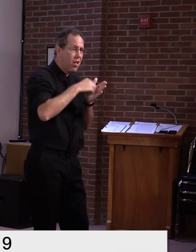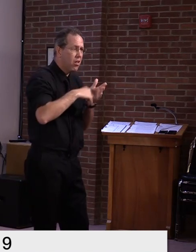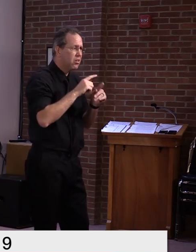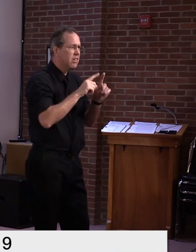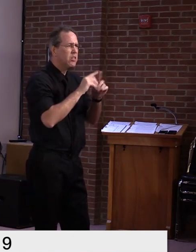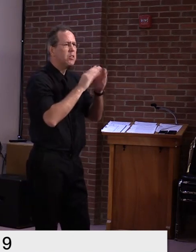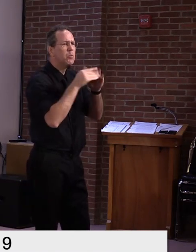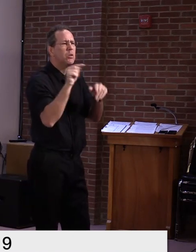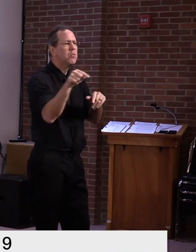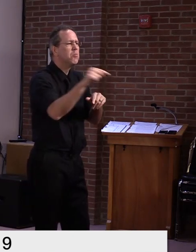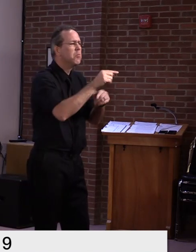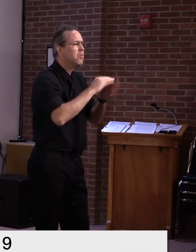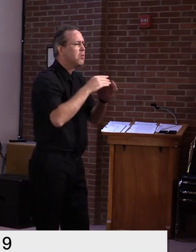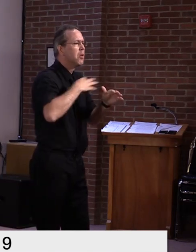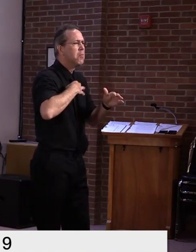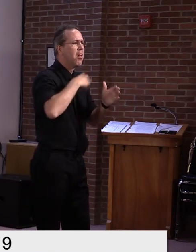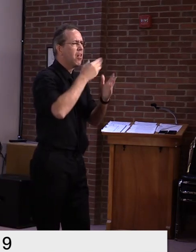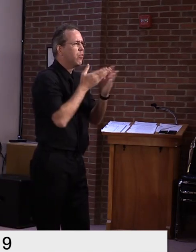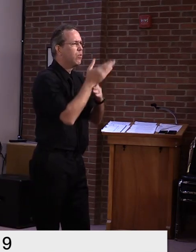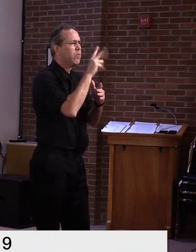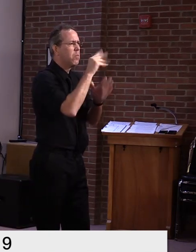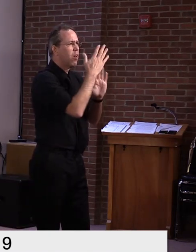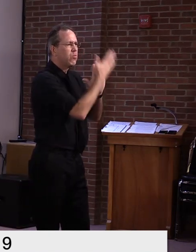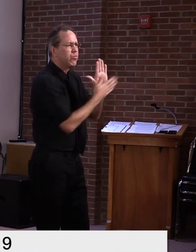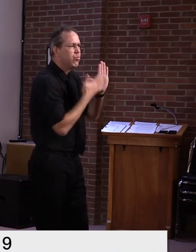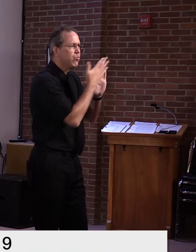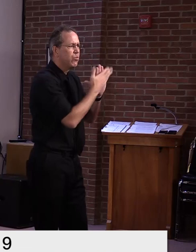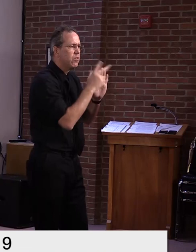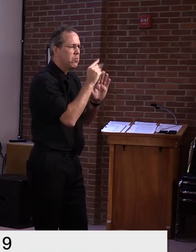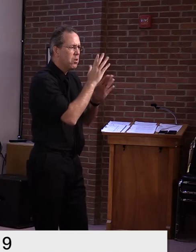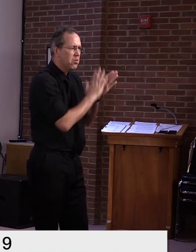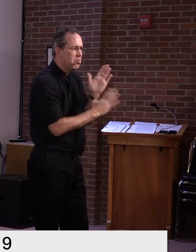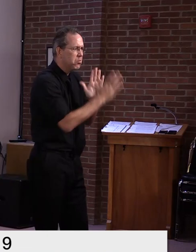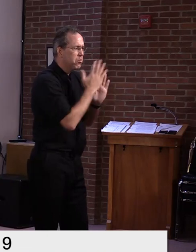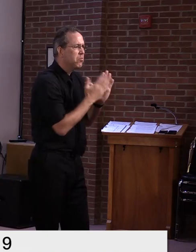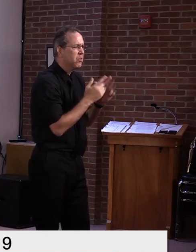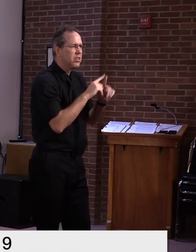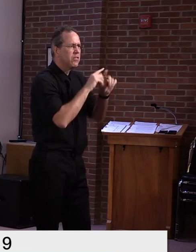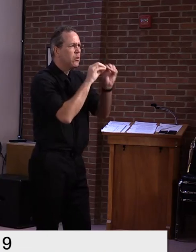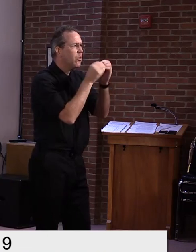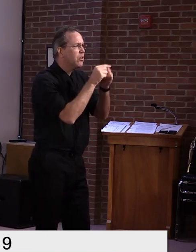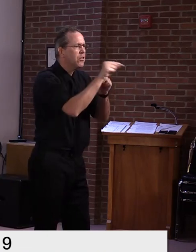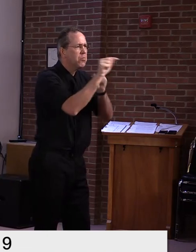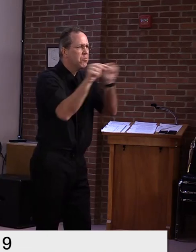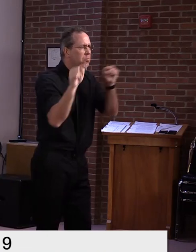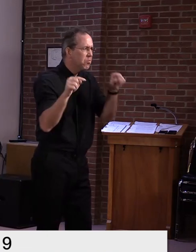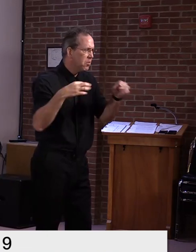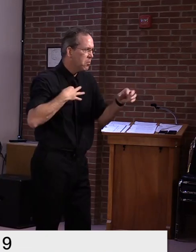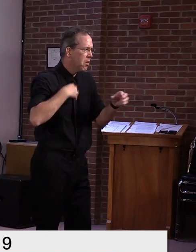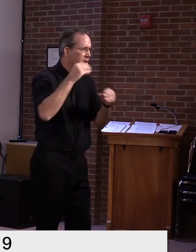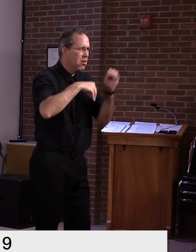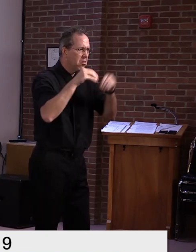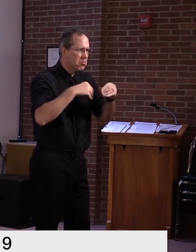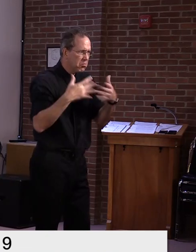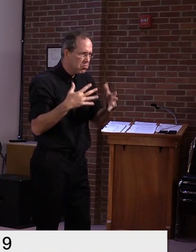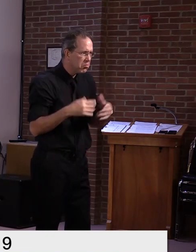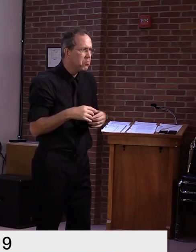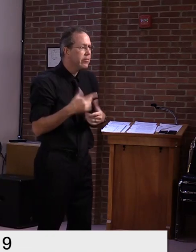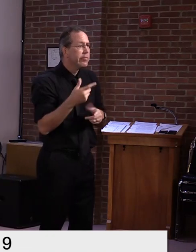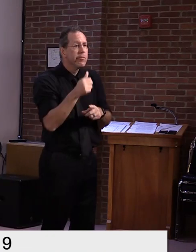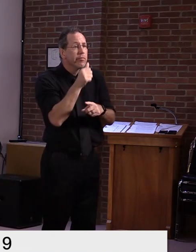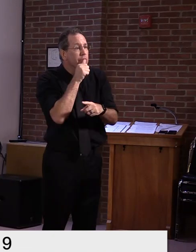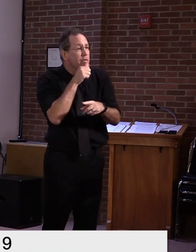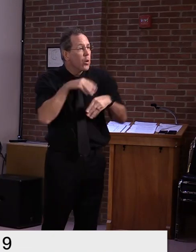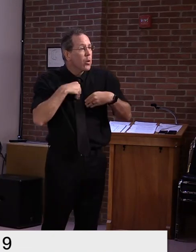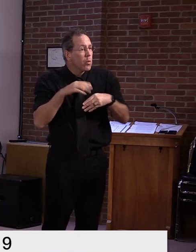include a wide range of organizations, including, which we're very happy to see, private business owners, licensed child